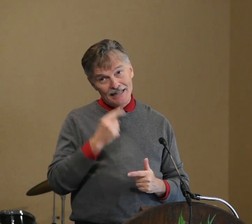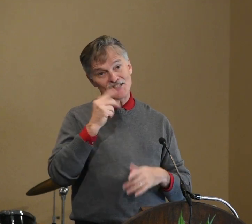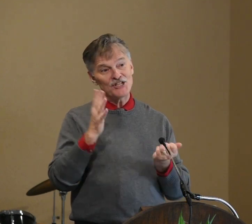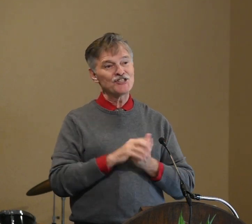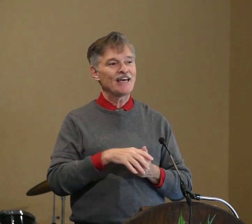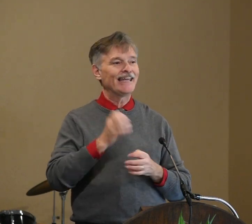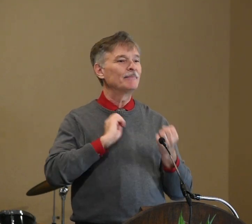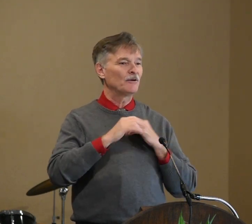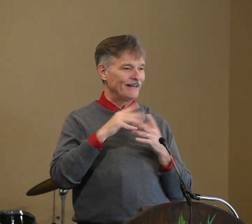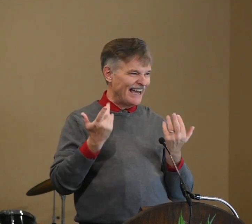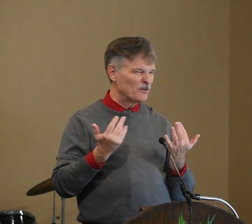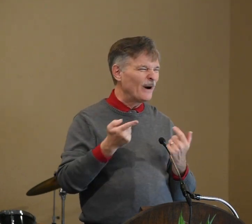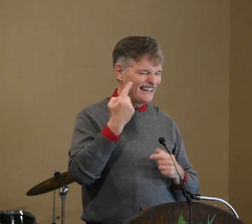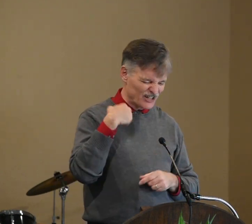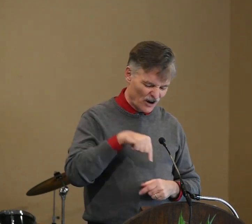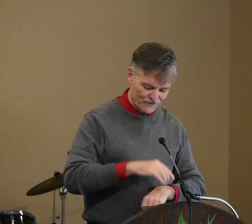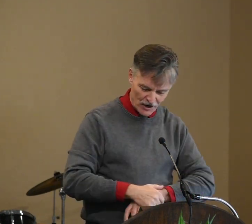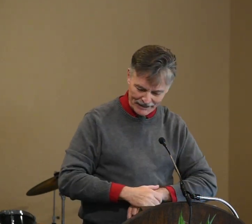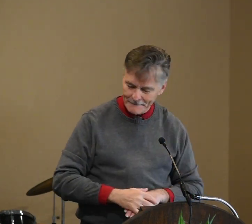let's just say Emily wouldn't have had to wait as long for me.